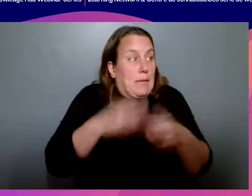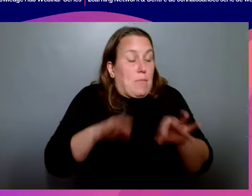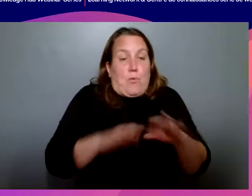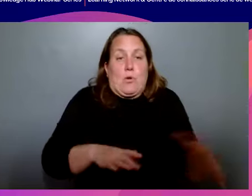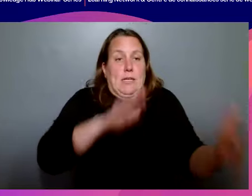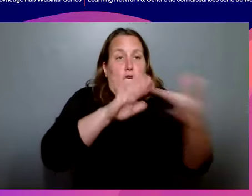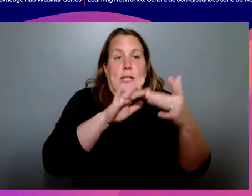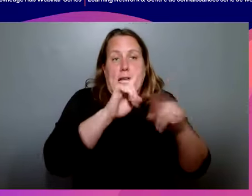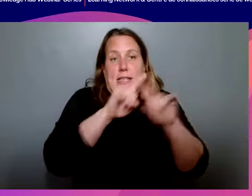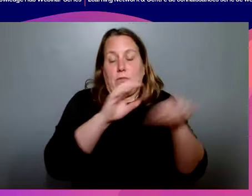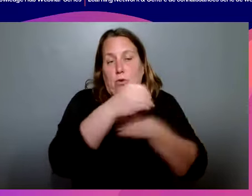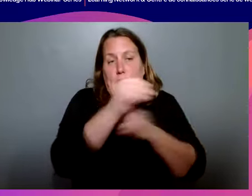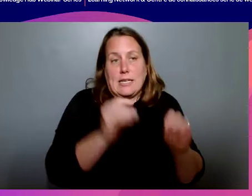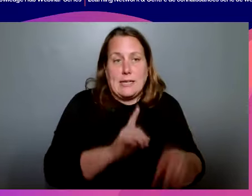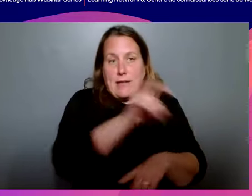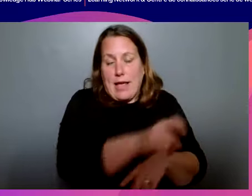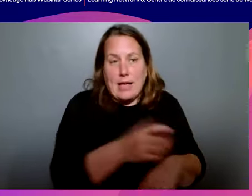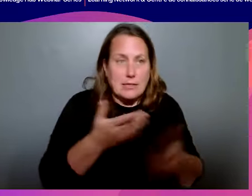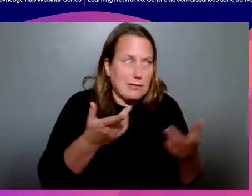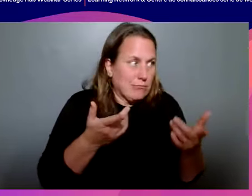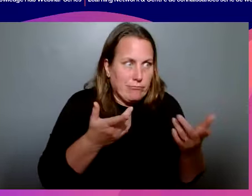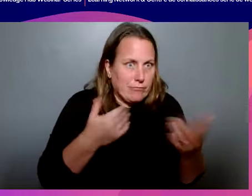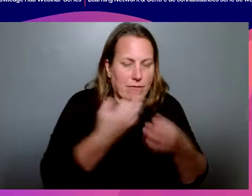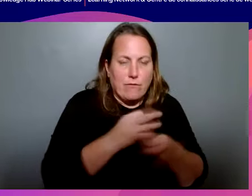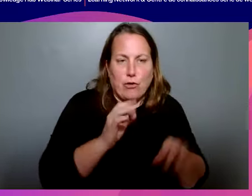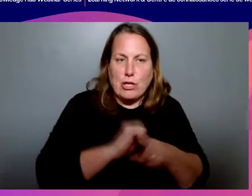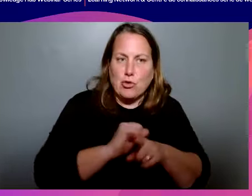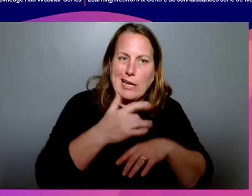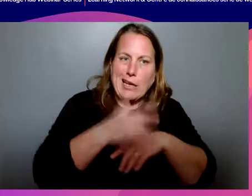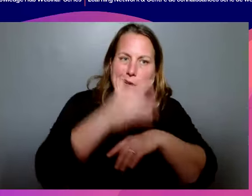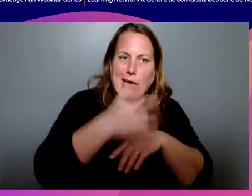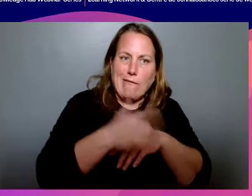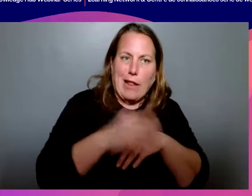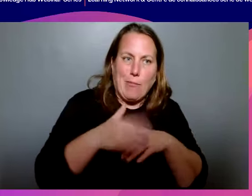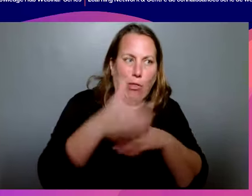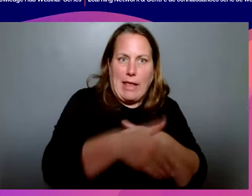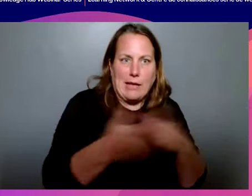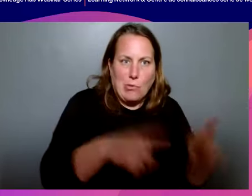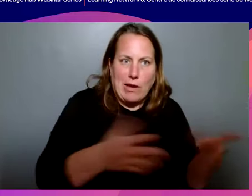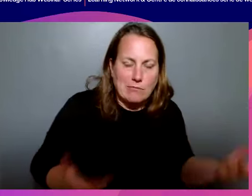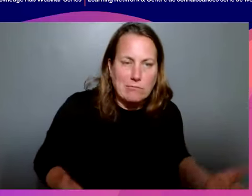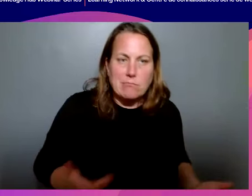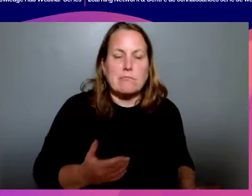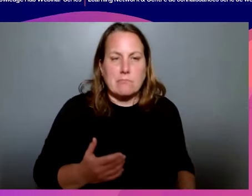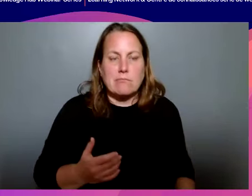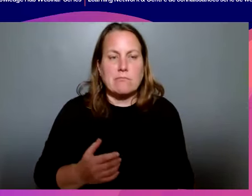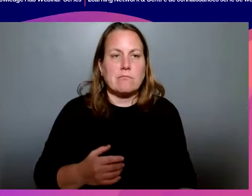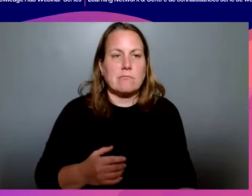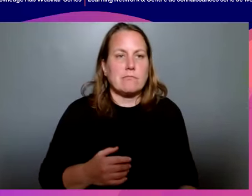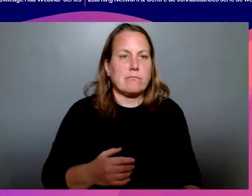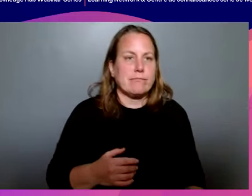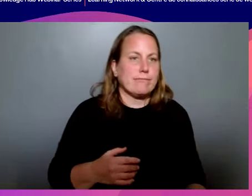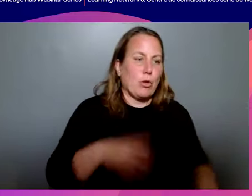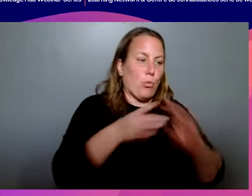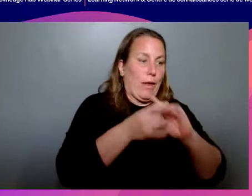asking, when is the next time you have a free training that's virtual, that's about whatever topic